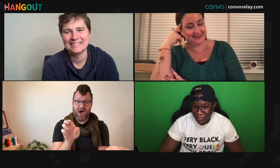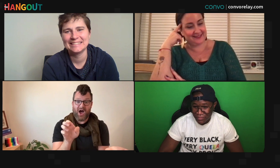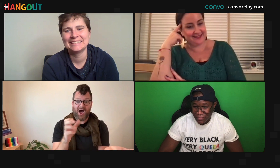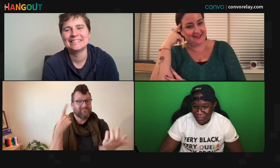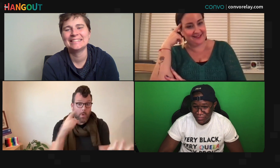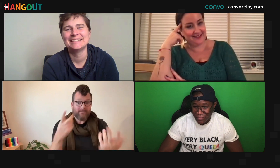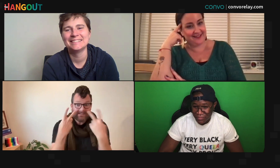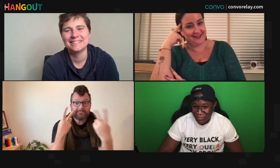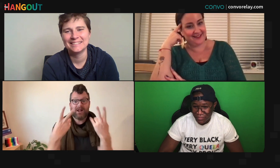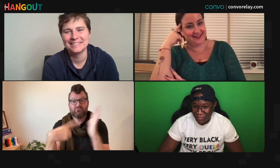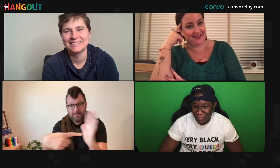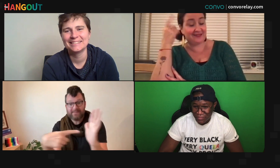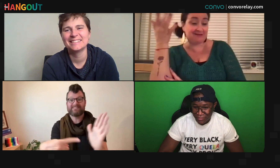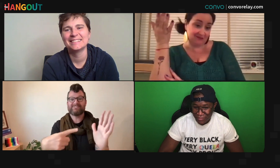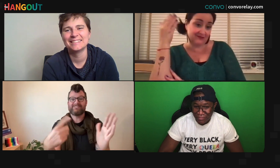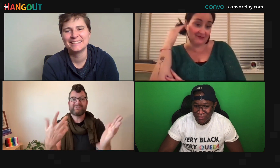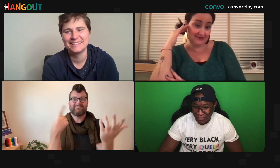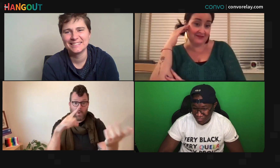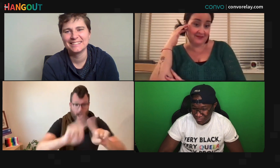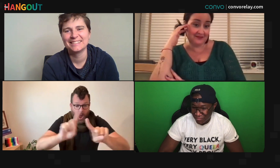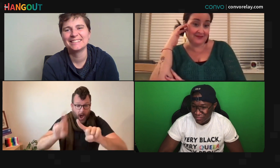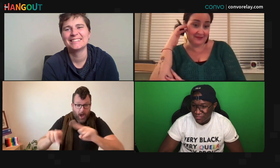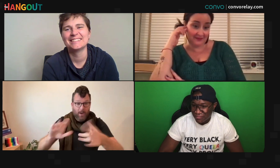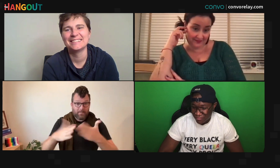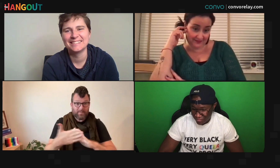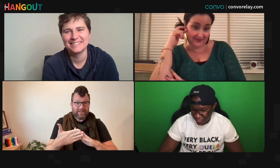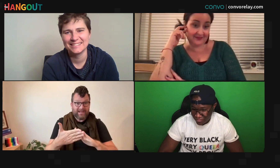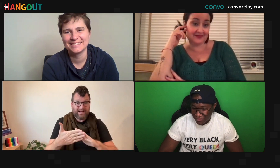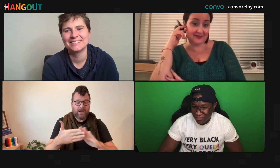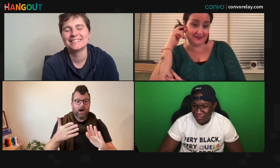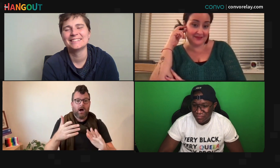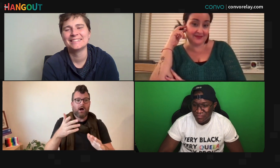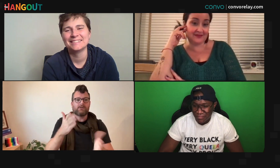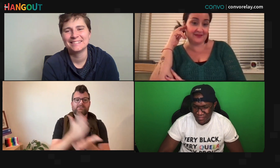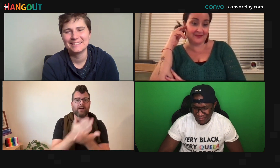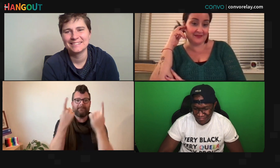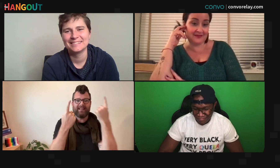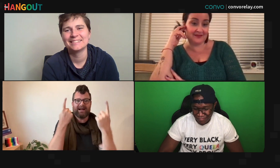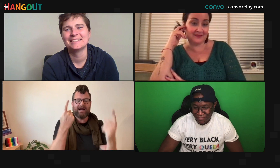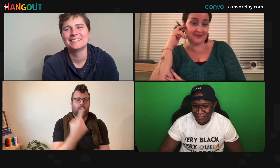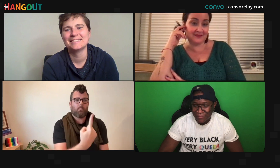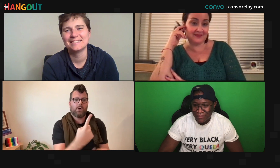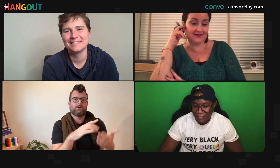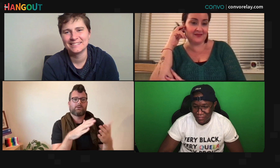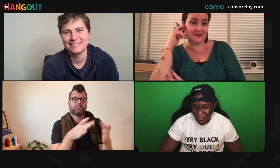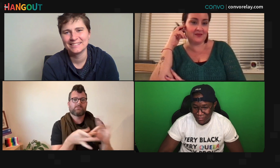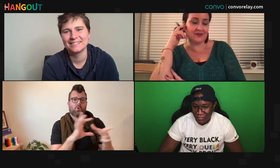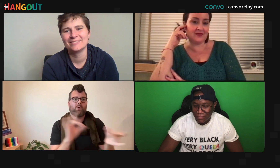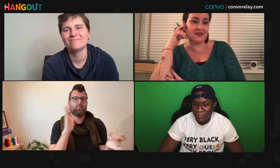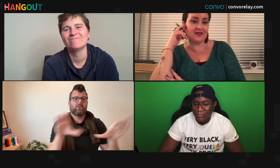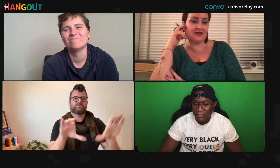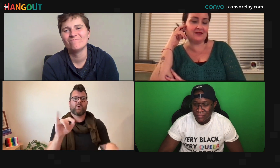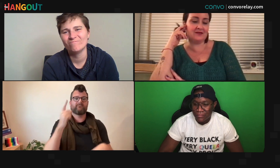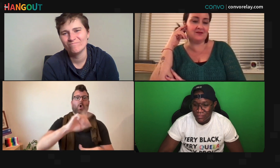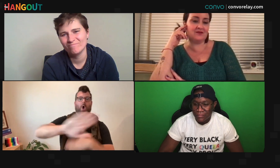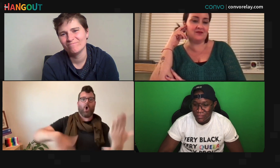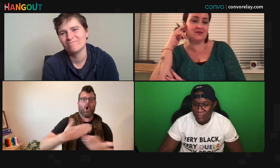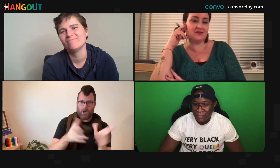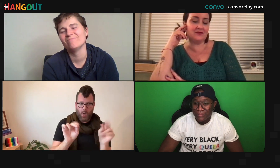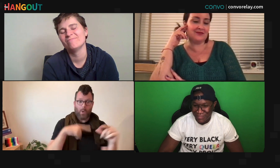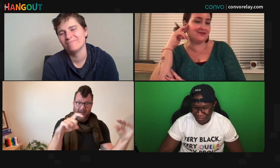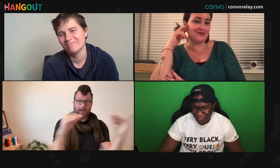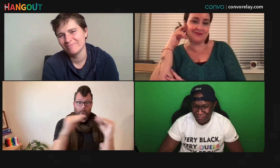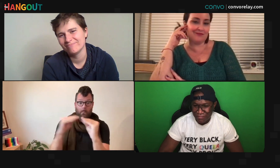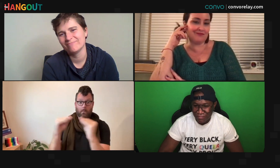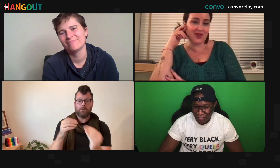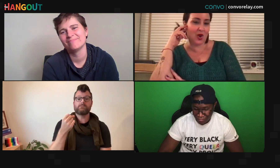just need more stories that are visible representations of different communities. Stop thinking that one